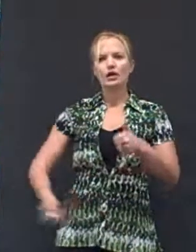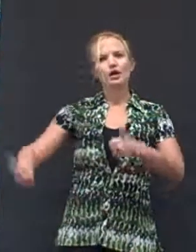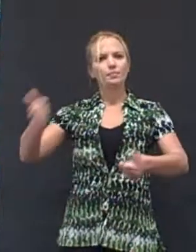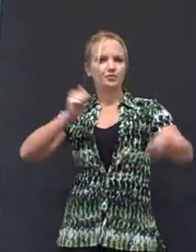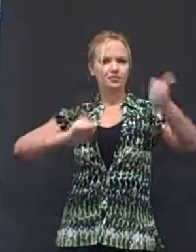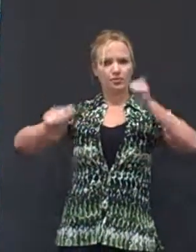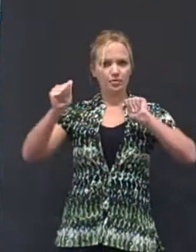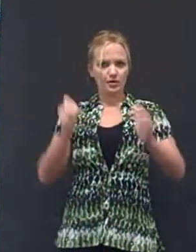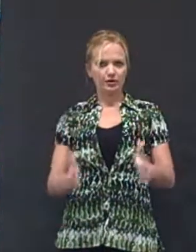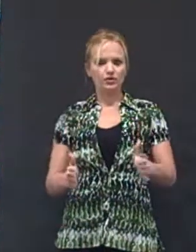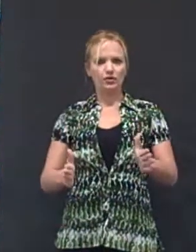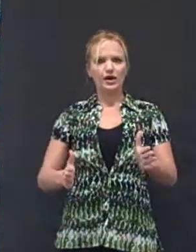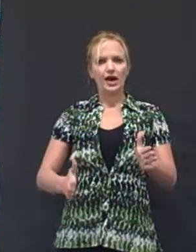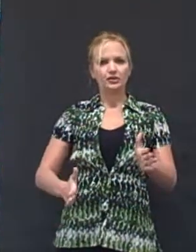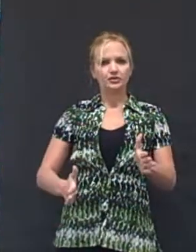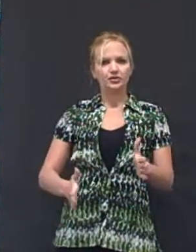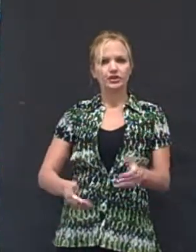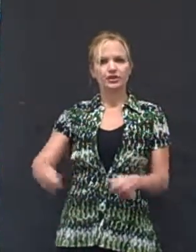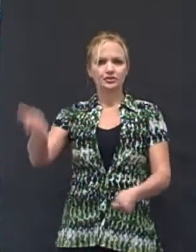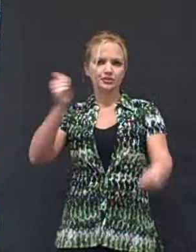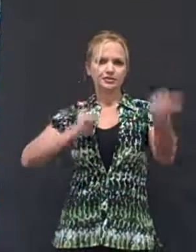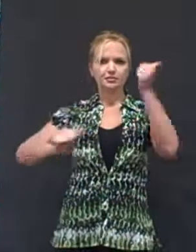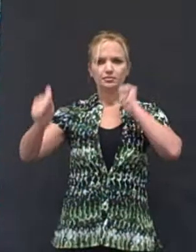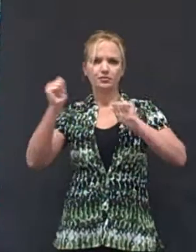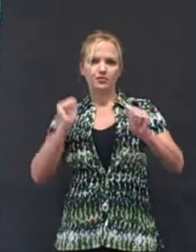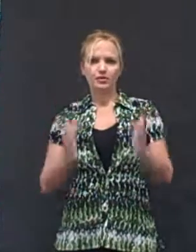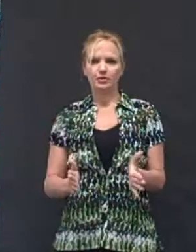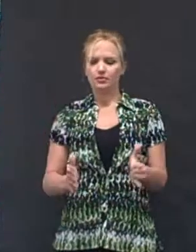A performer, or actor or actress, performer.